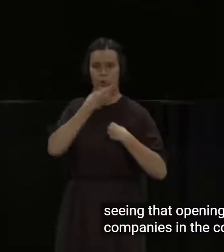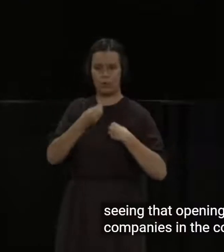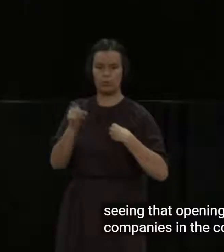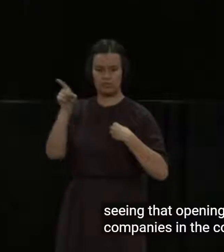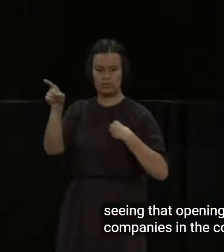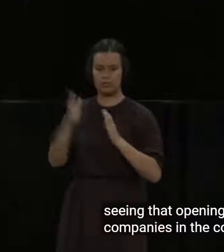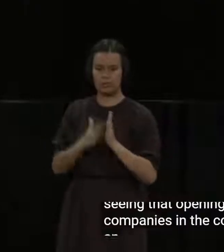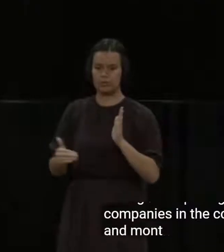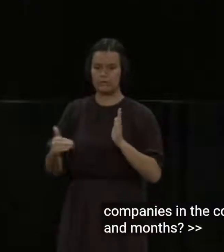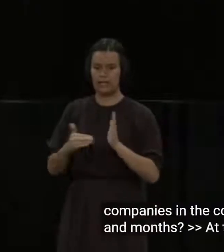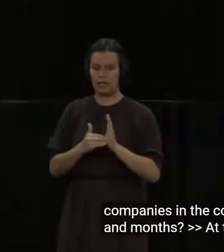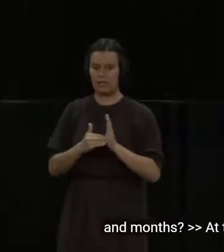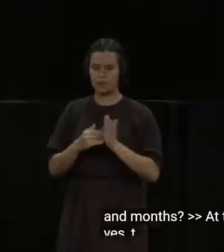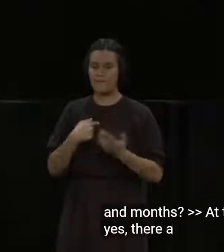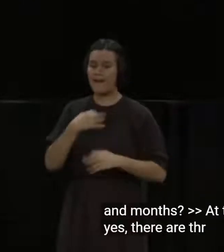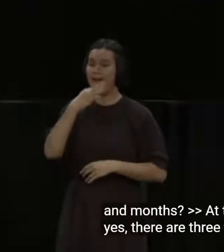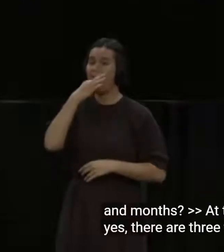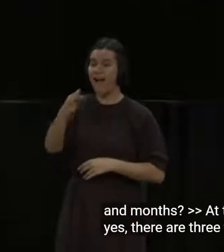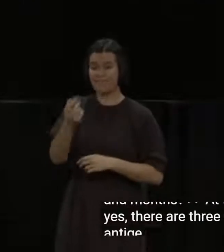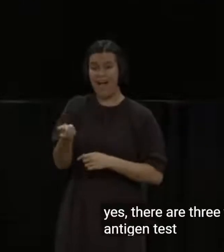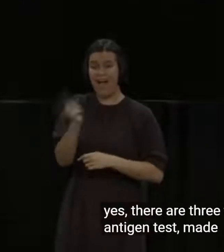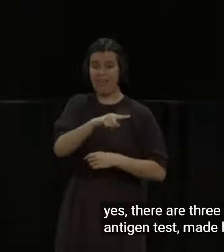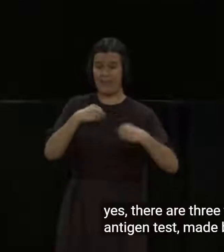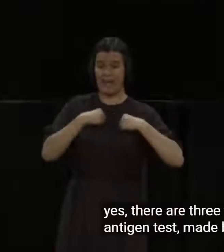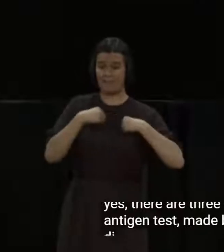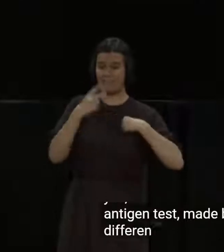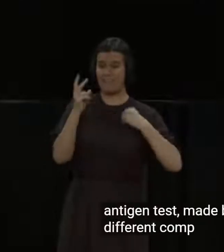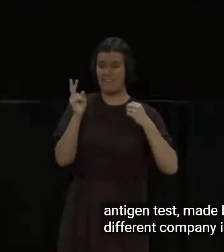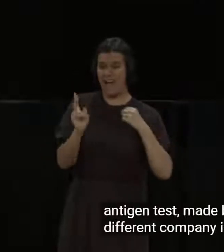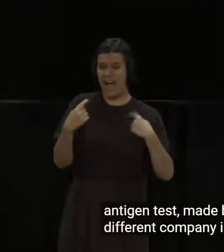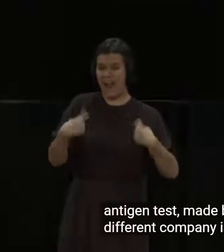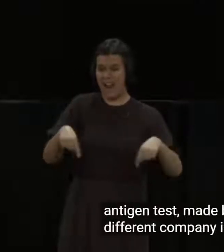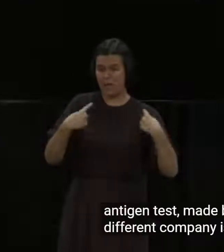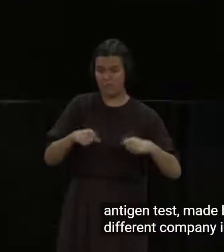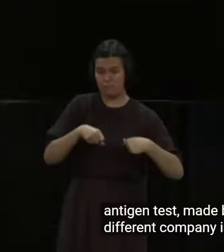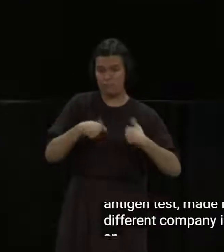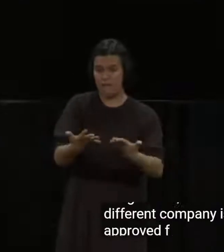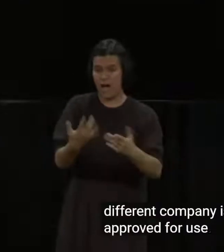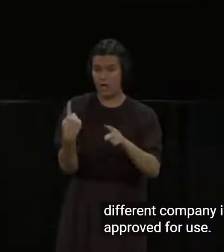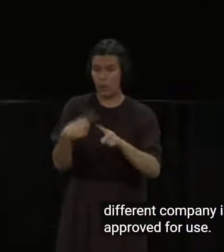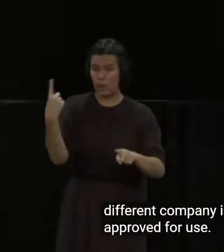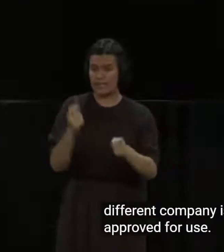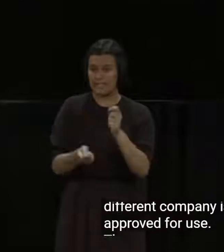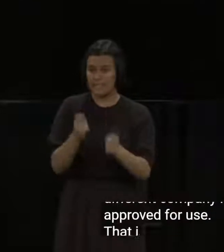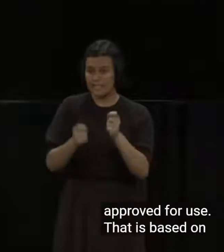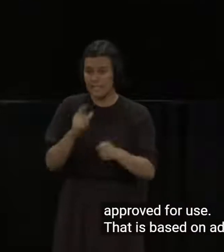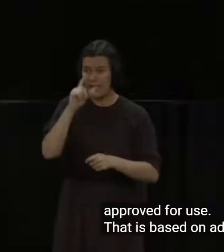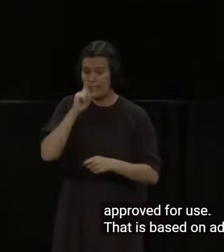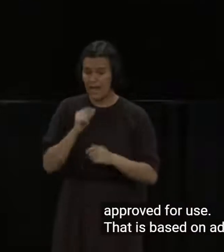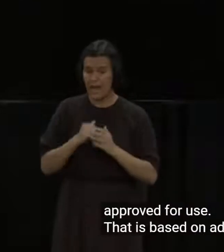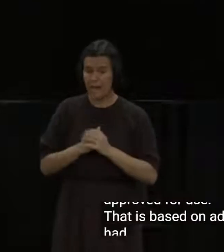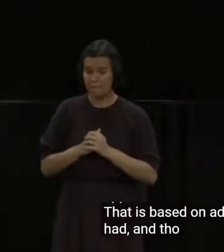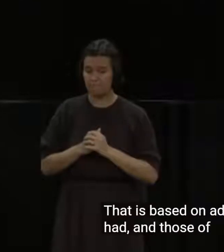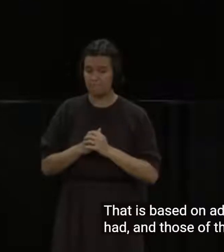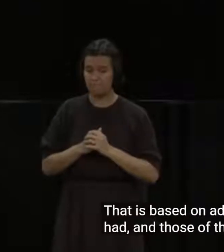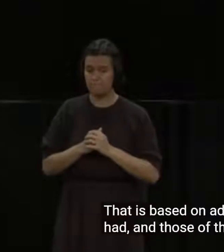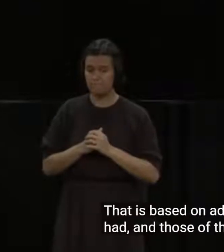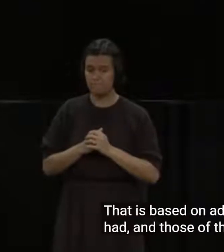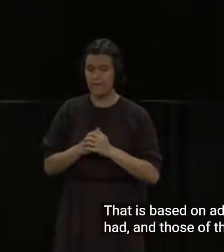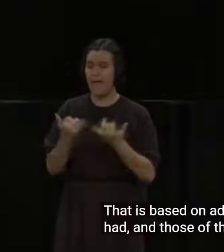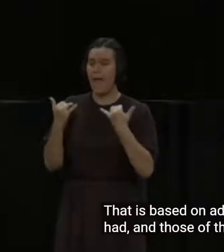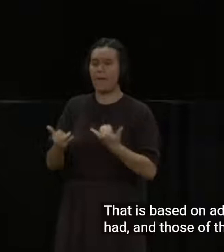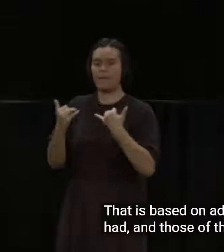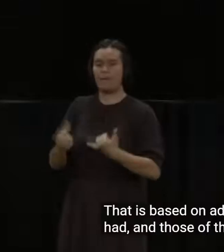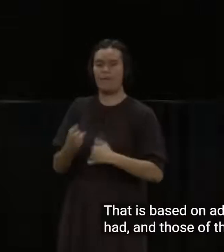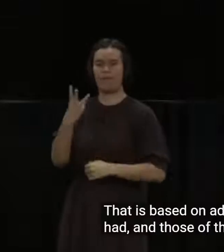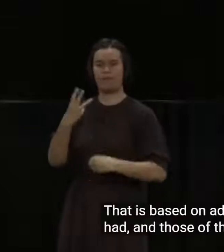that's based on advice we've had that those are the best ones. So we'll stick with that for the time being. However, we do have a process for getting further